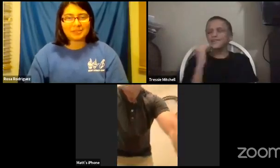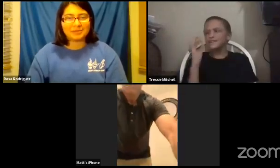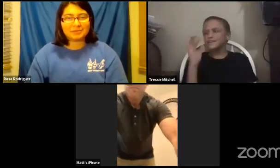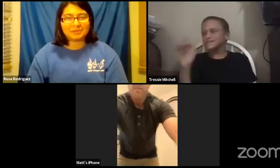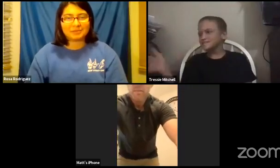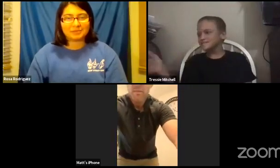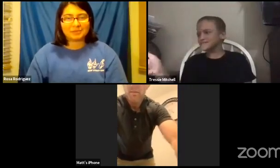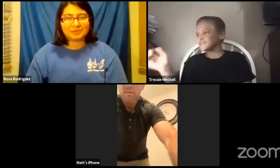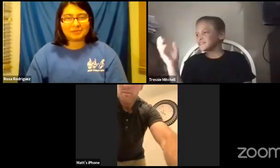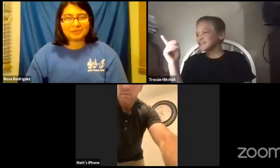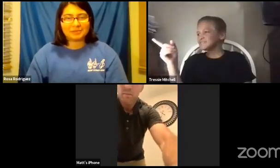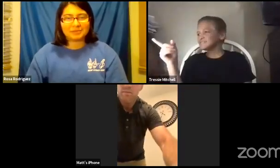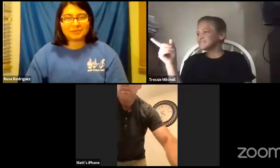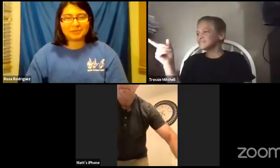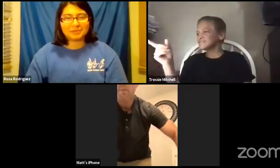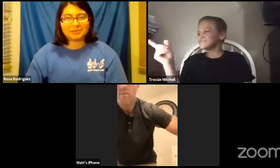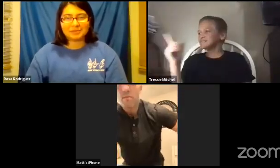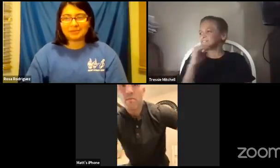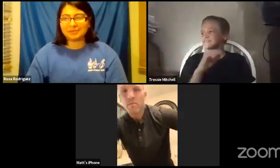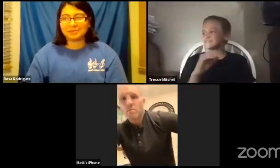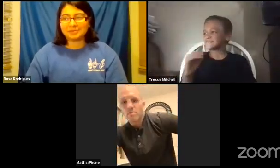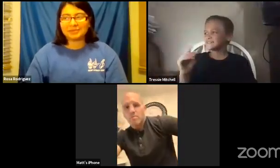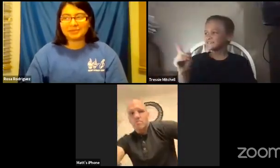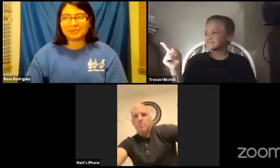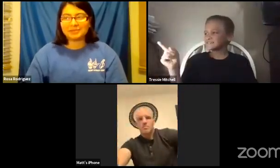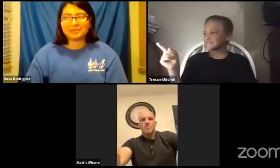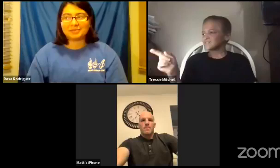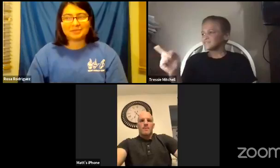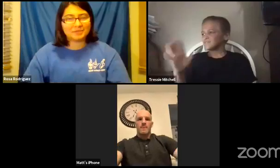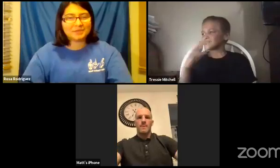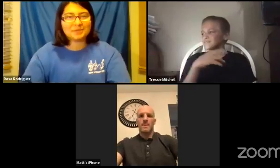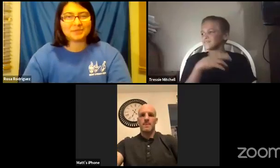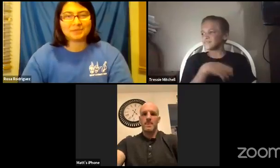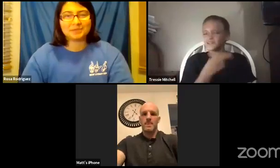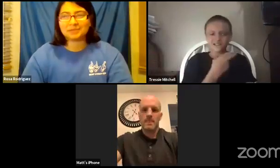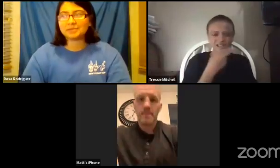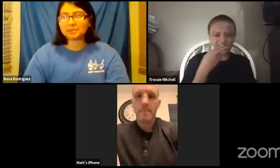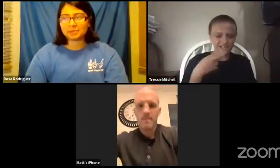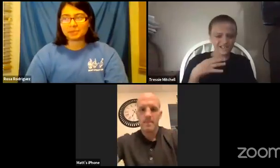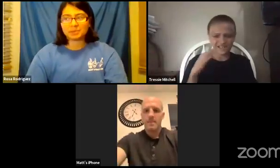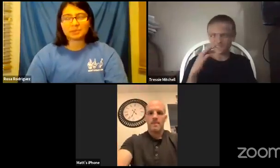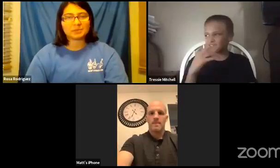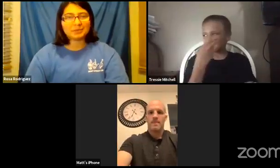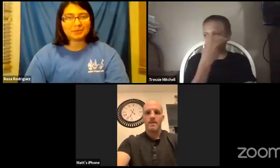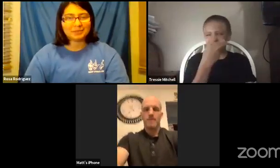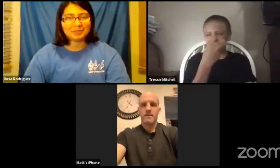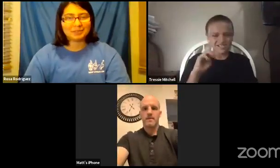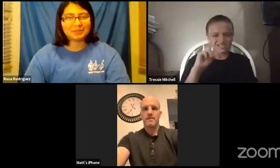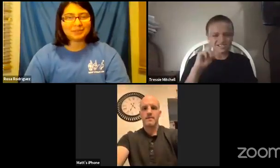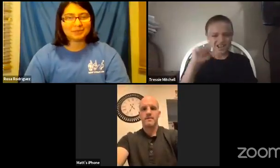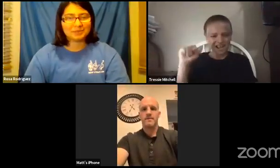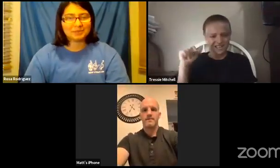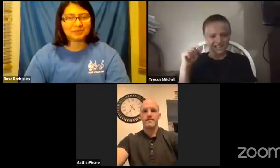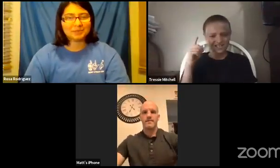fishing and went out on a fishing boat for the day.